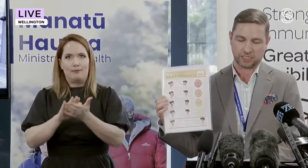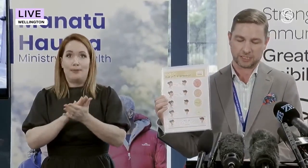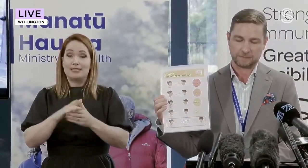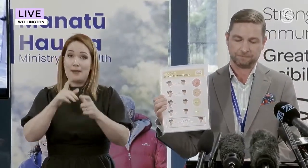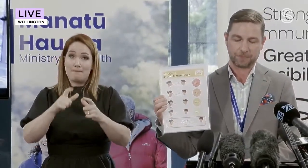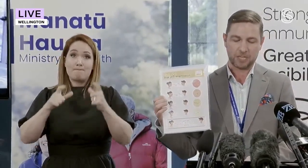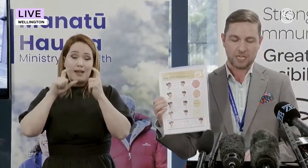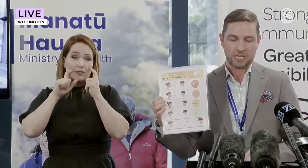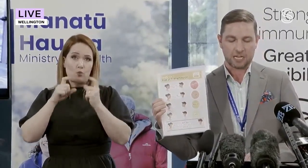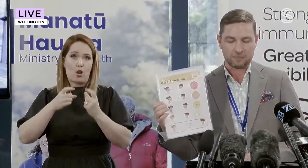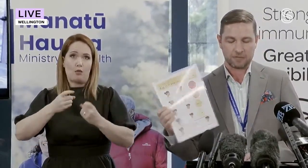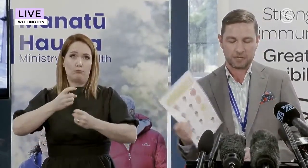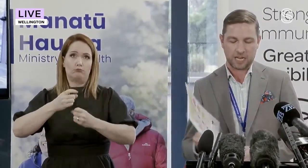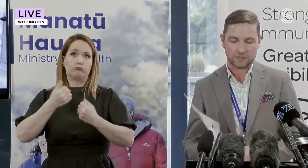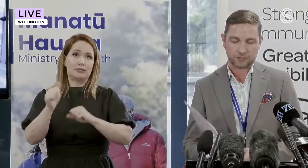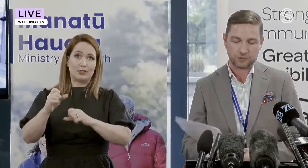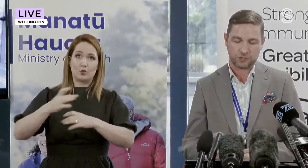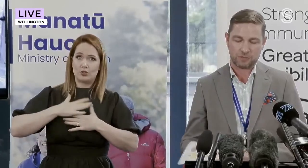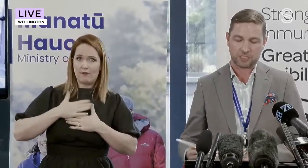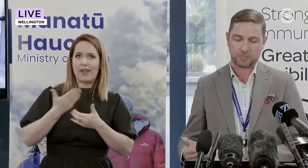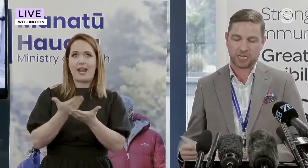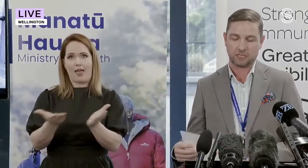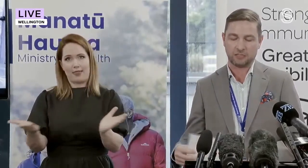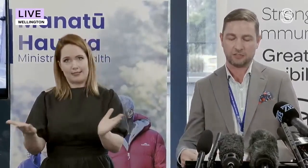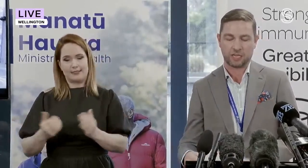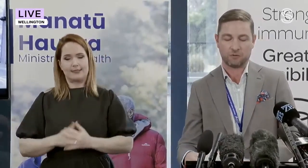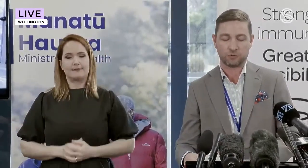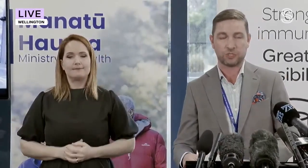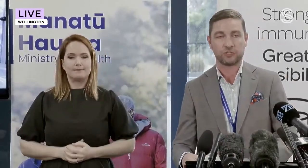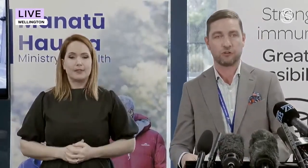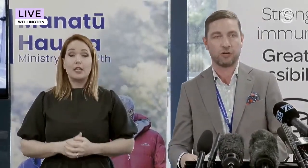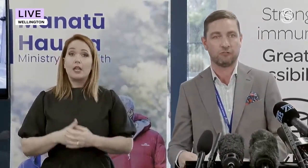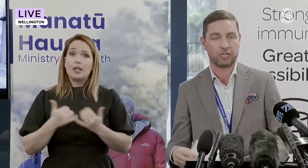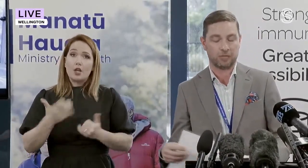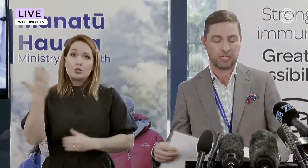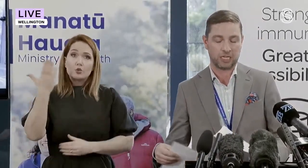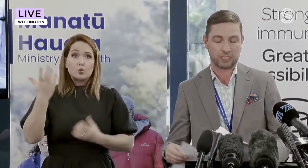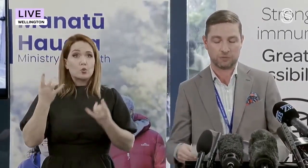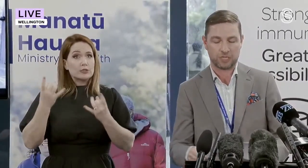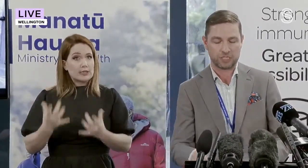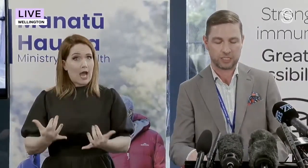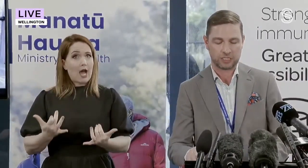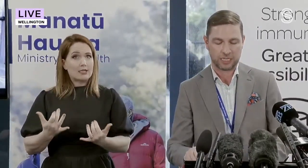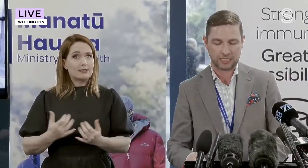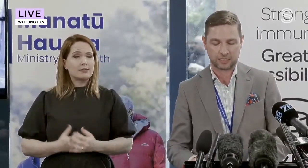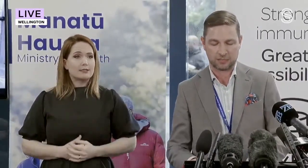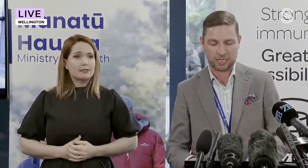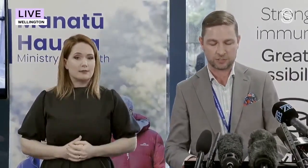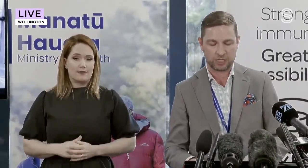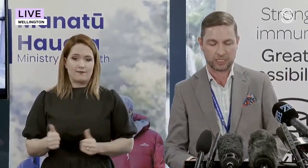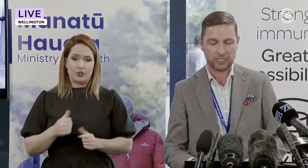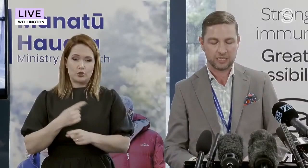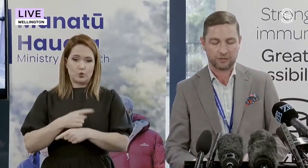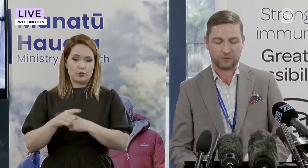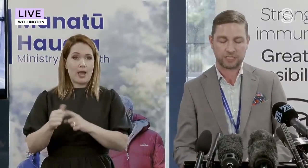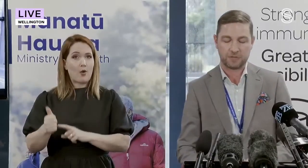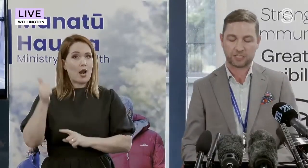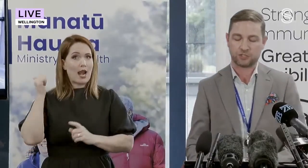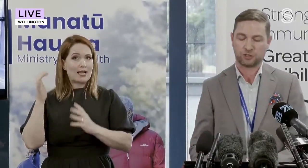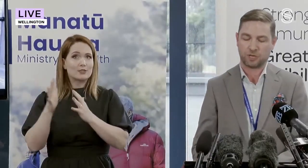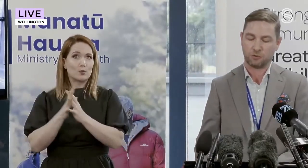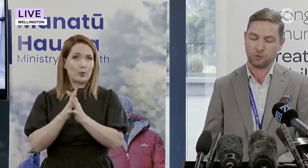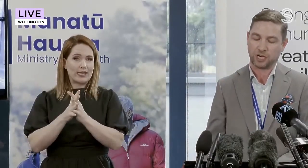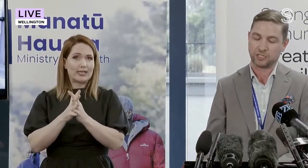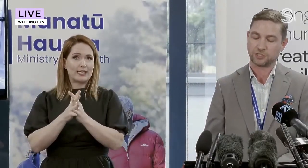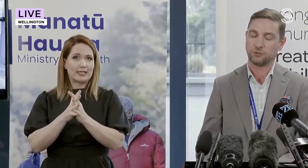those things. Now the school term has begun, we're also strongly recommending, as we mentioned last week, that face